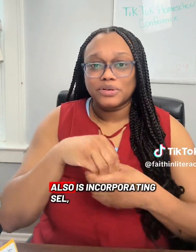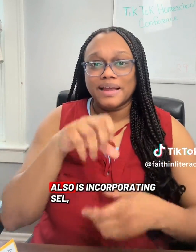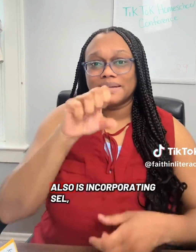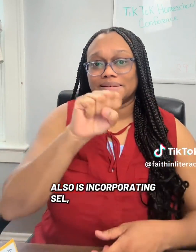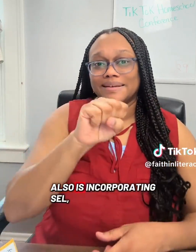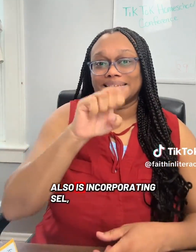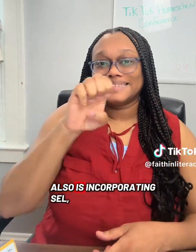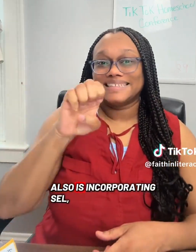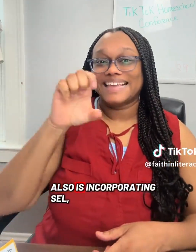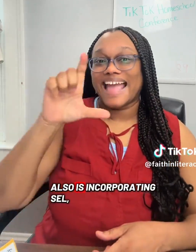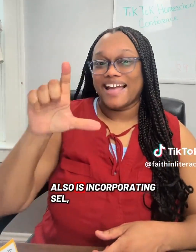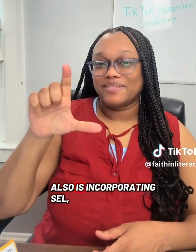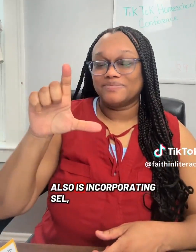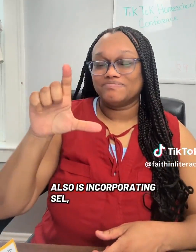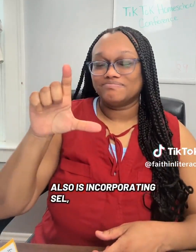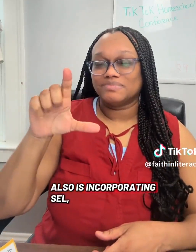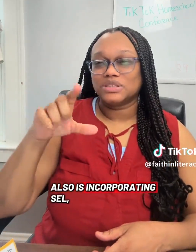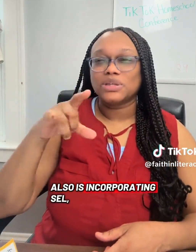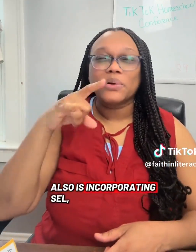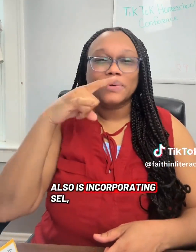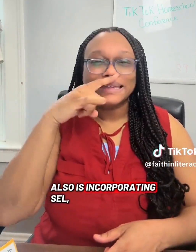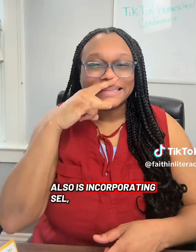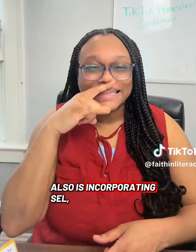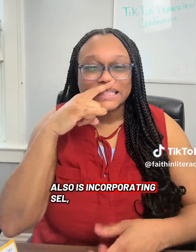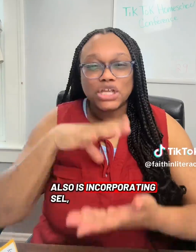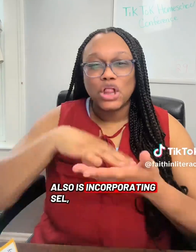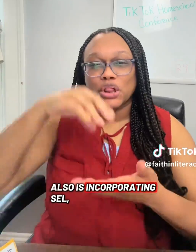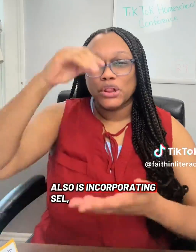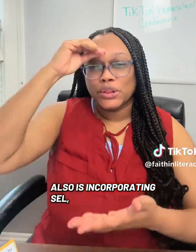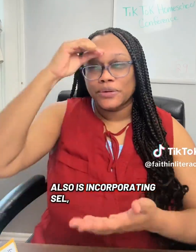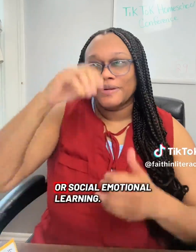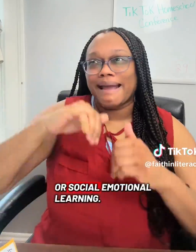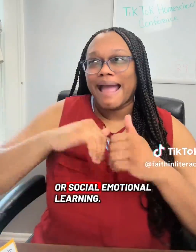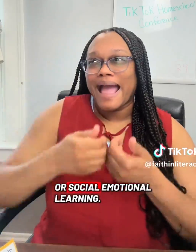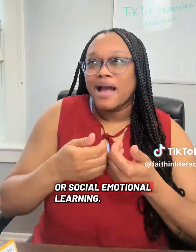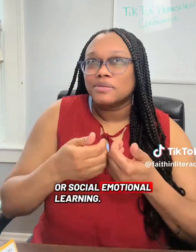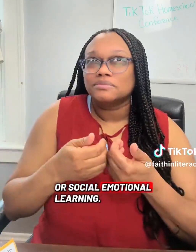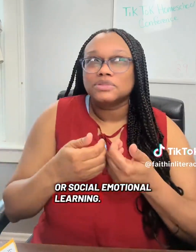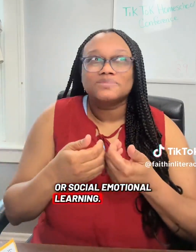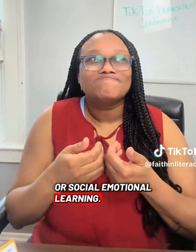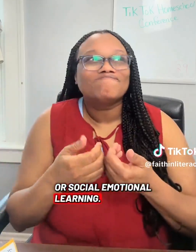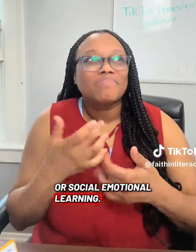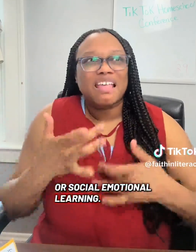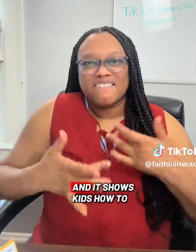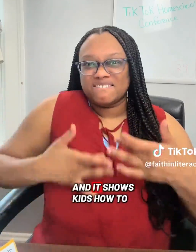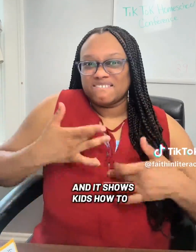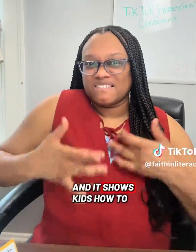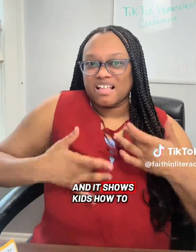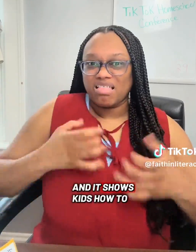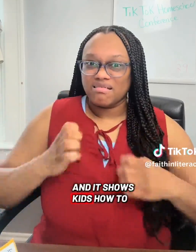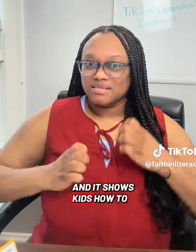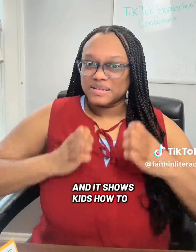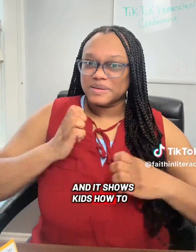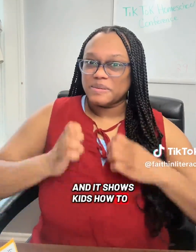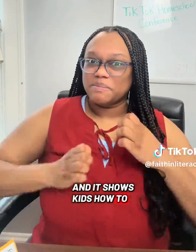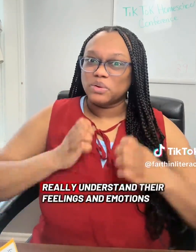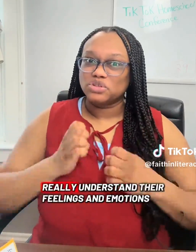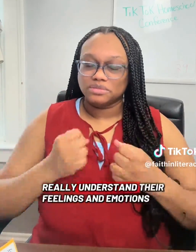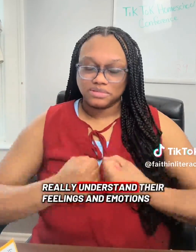also is incorporating SEL or social emotional learning, and it shows kids how to really understand